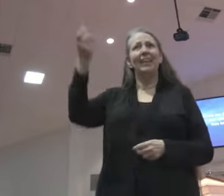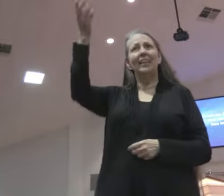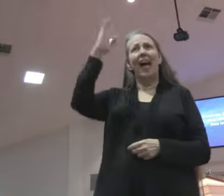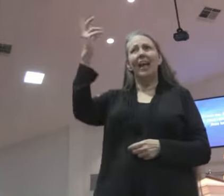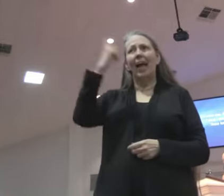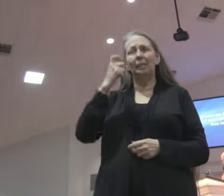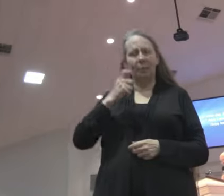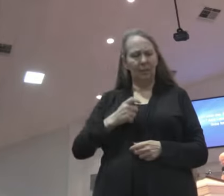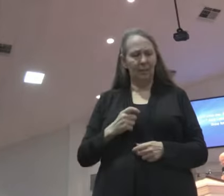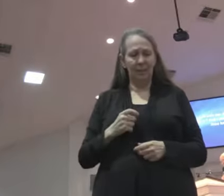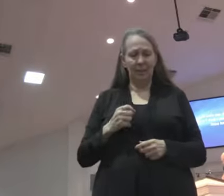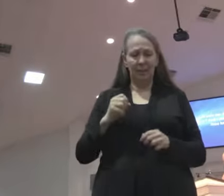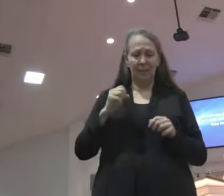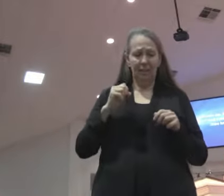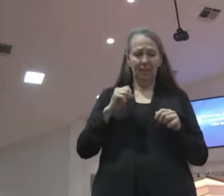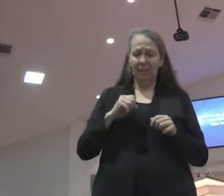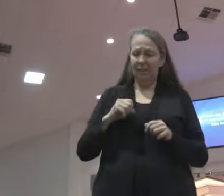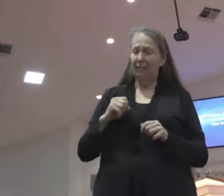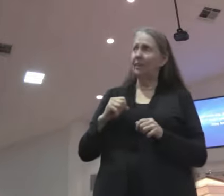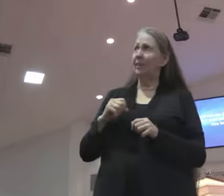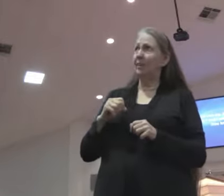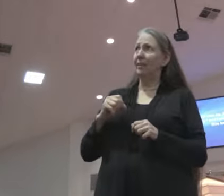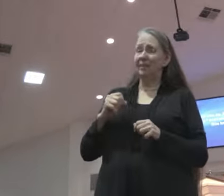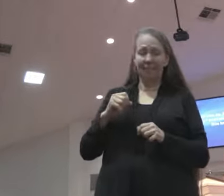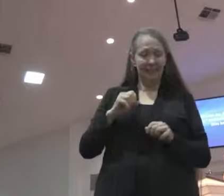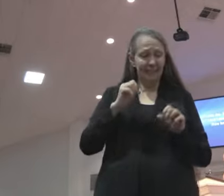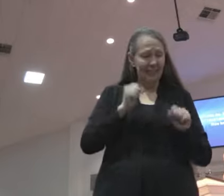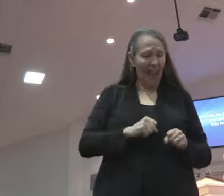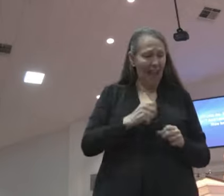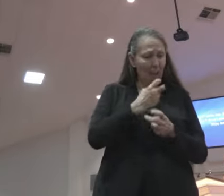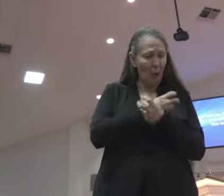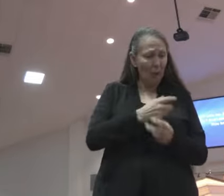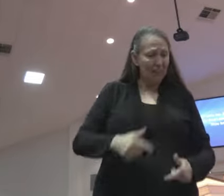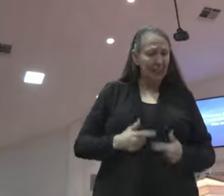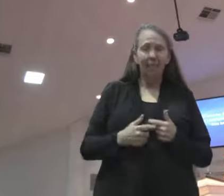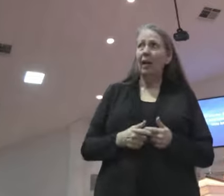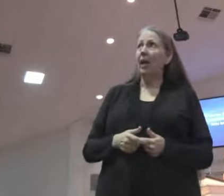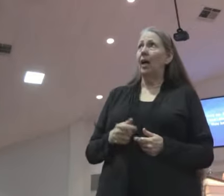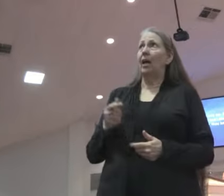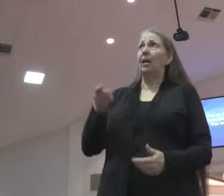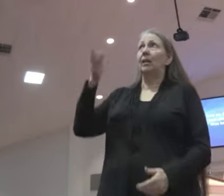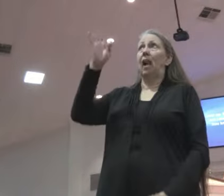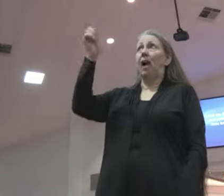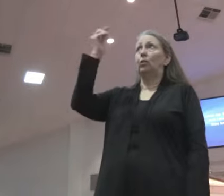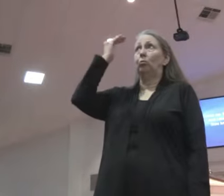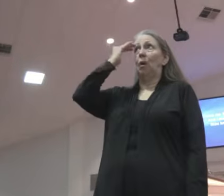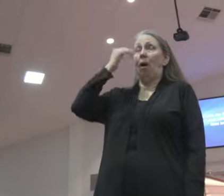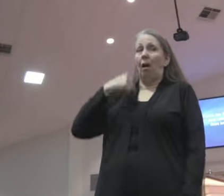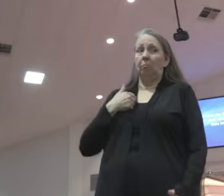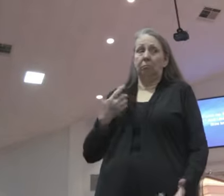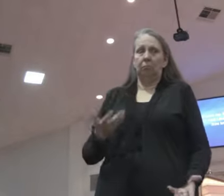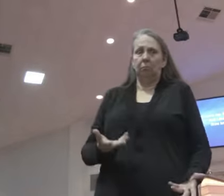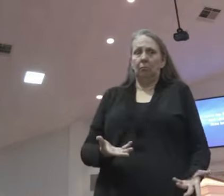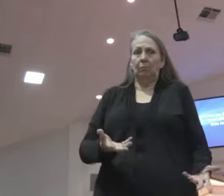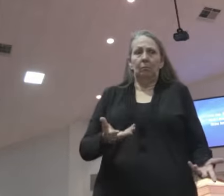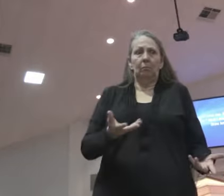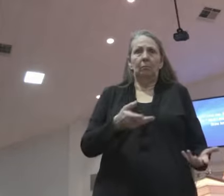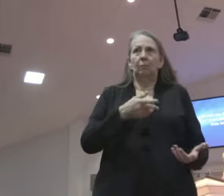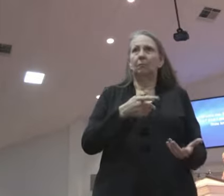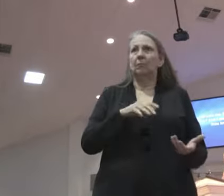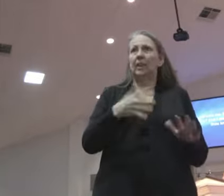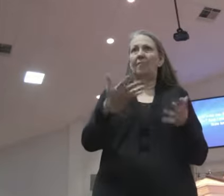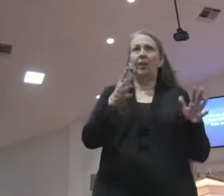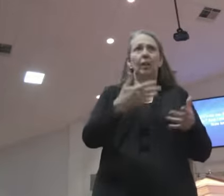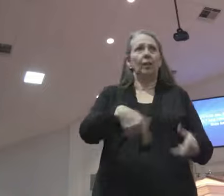bones live? And I said, O Lord God, thou knowest. And if we were talking in Central